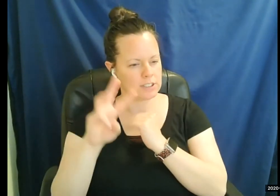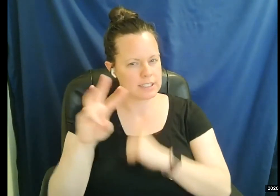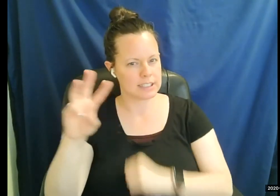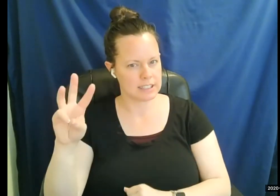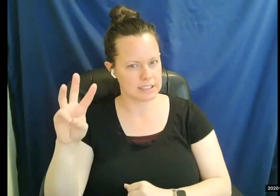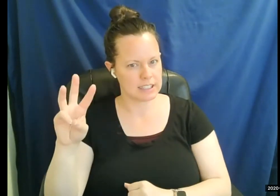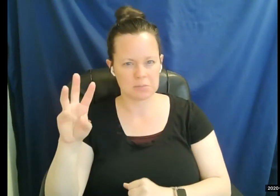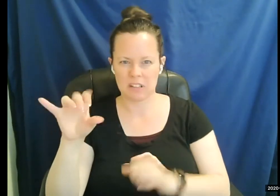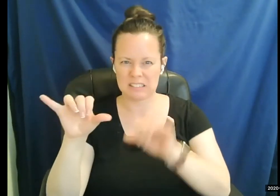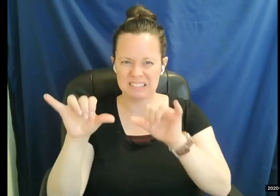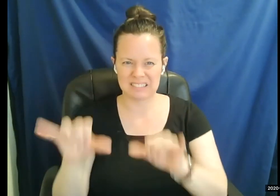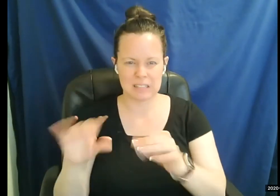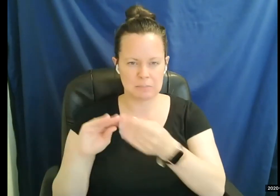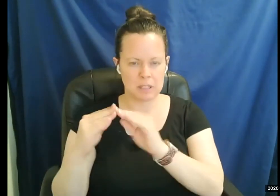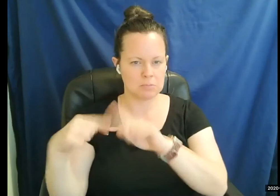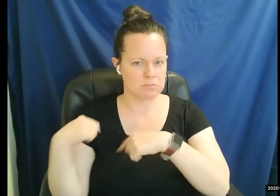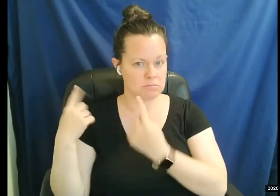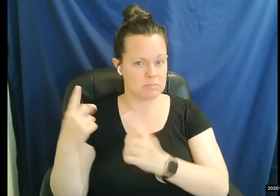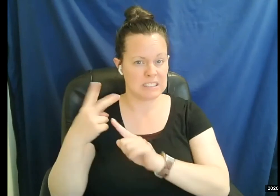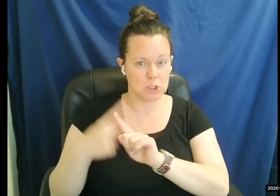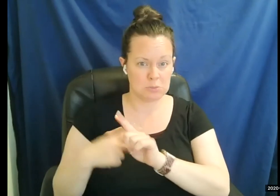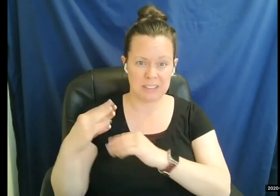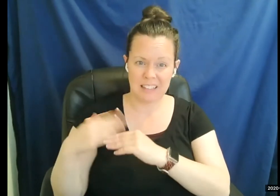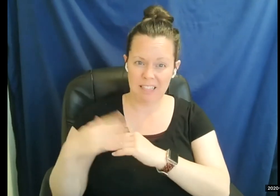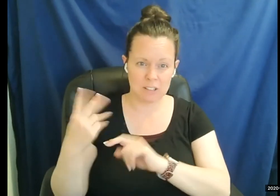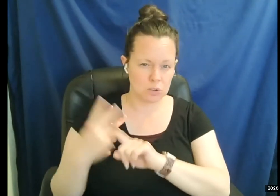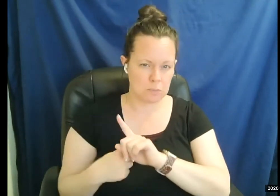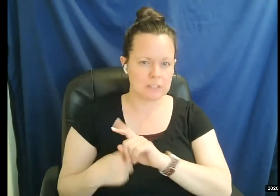that number for at least 2 months now.